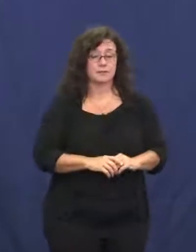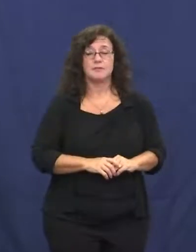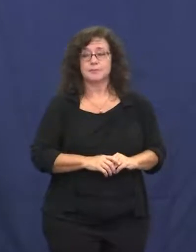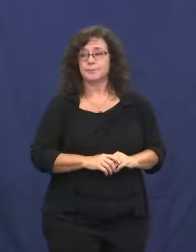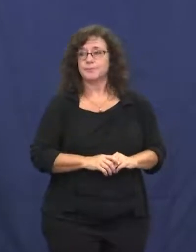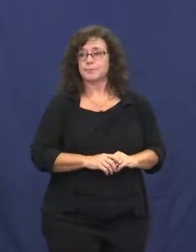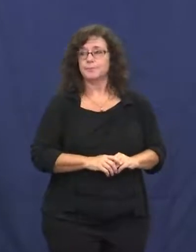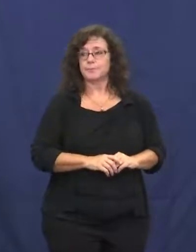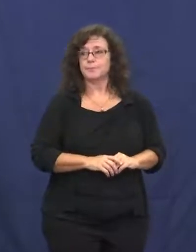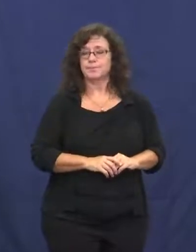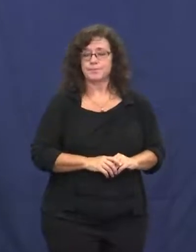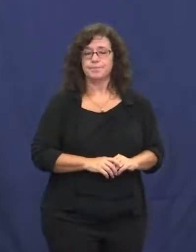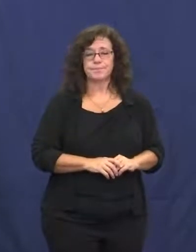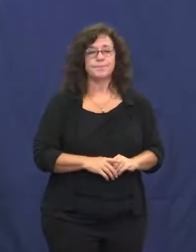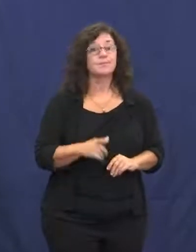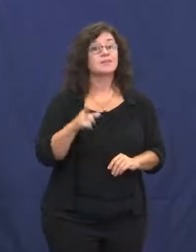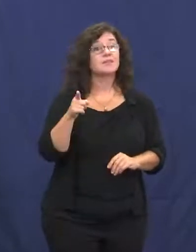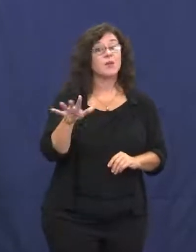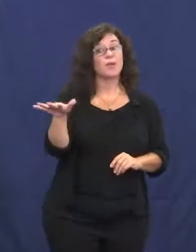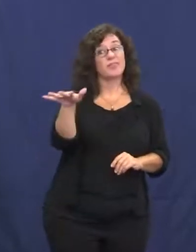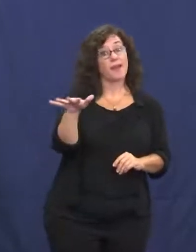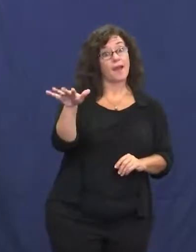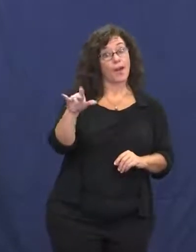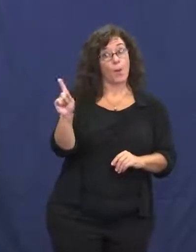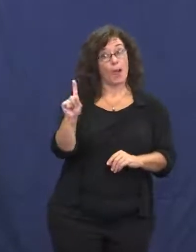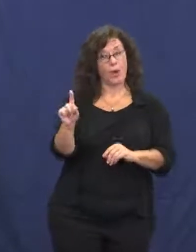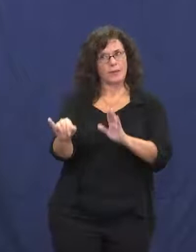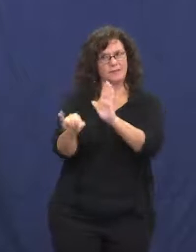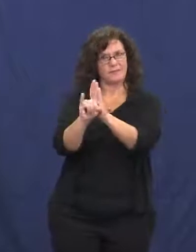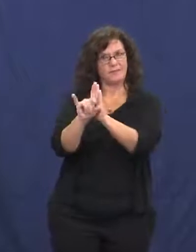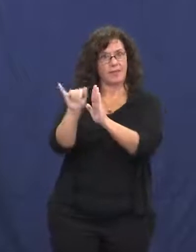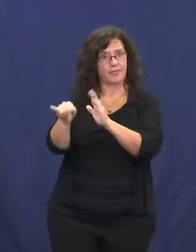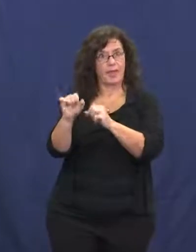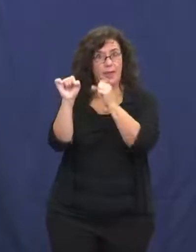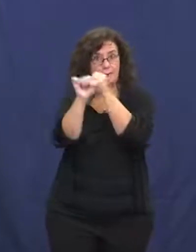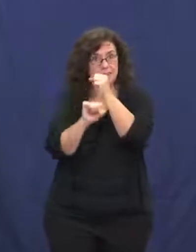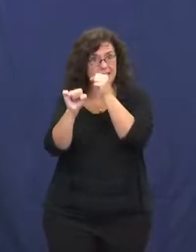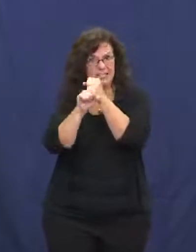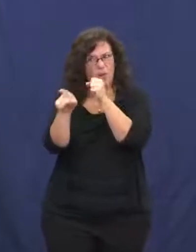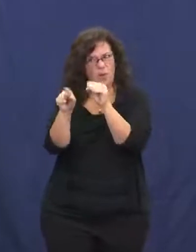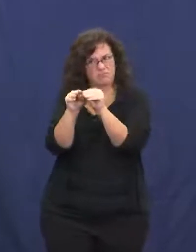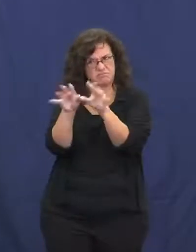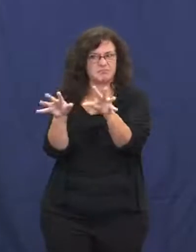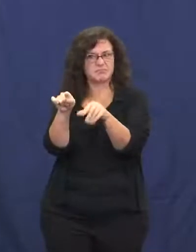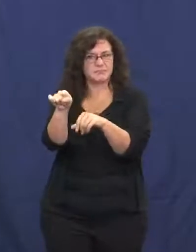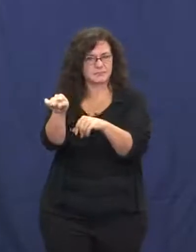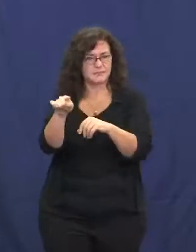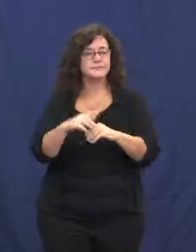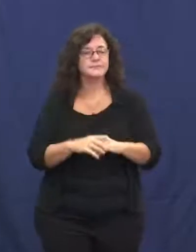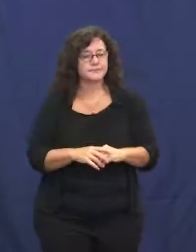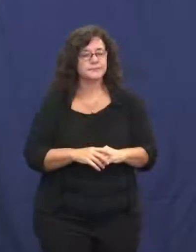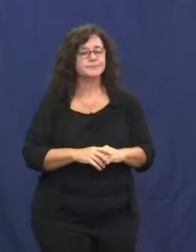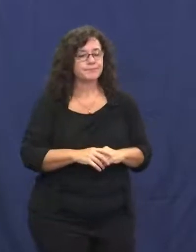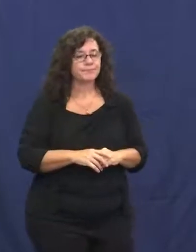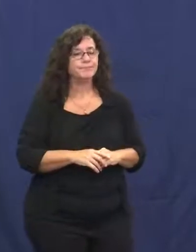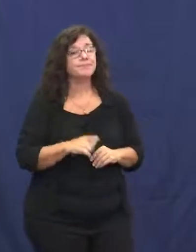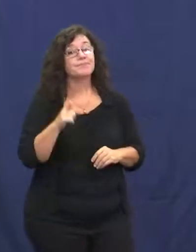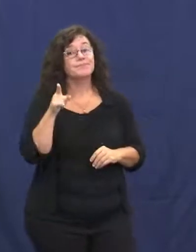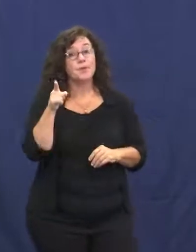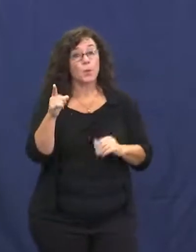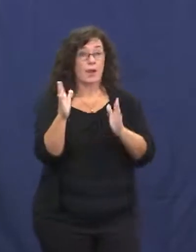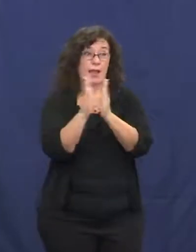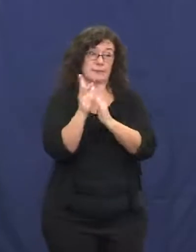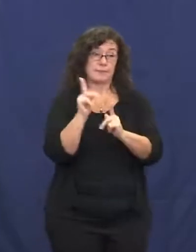the public, where we have found this mosquito and it has been infested in that area, to canvass